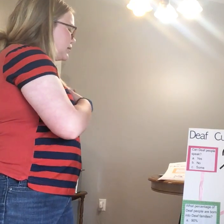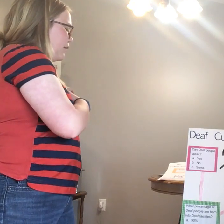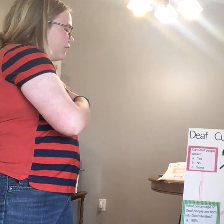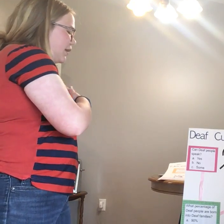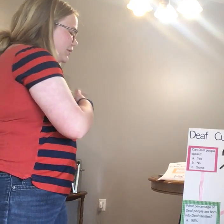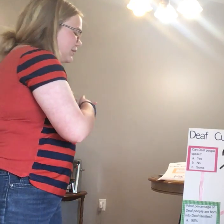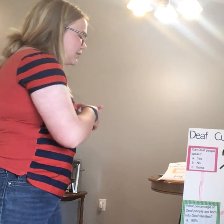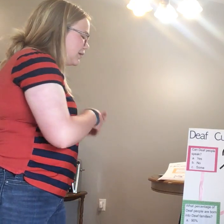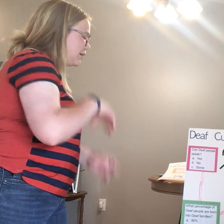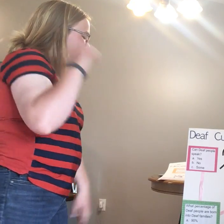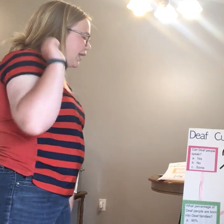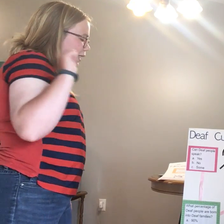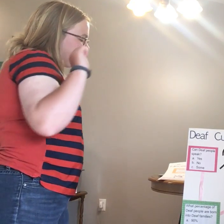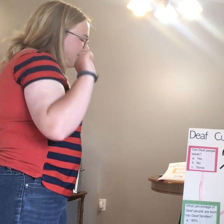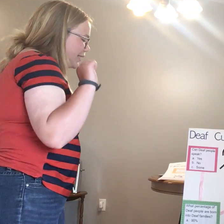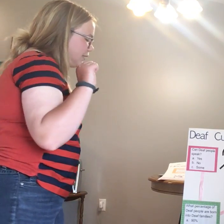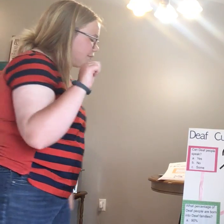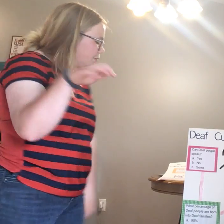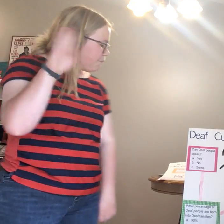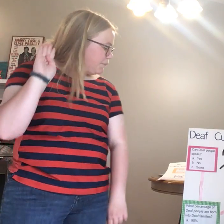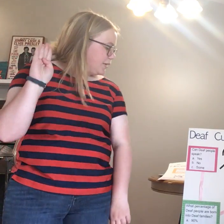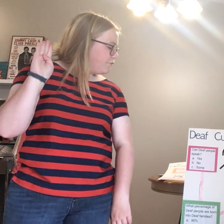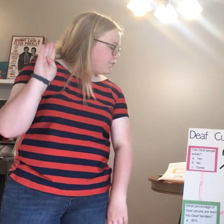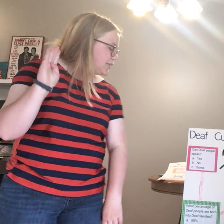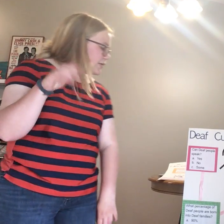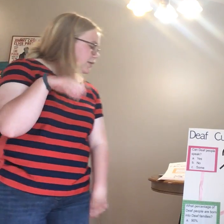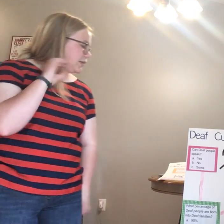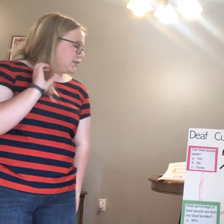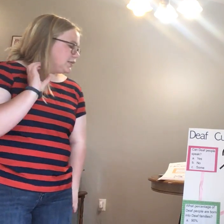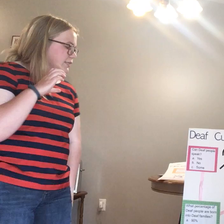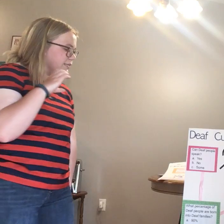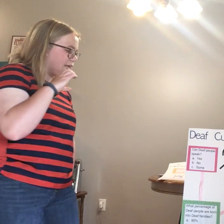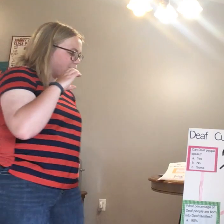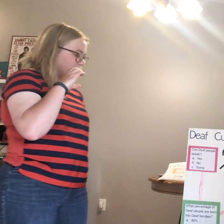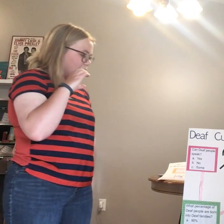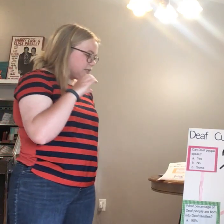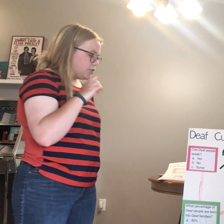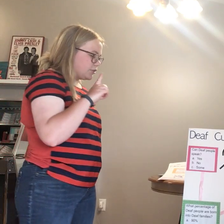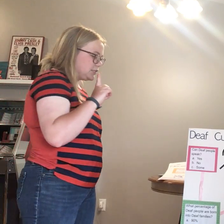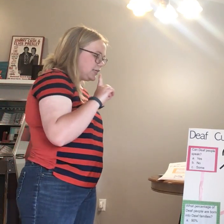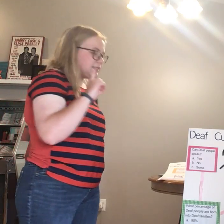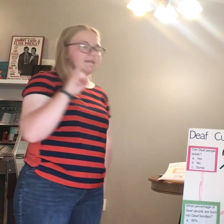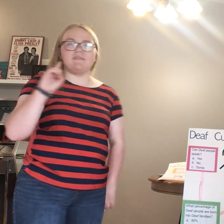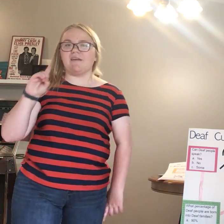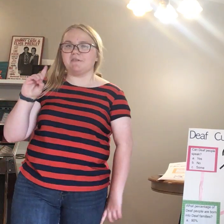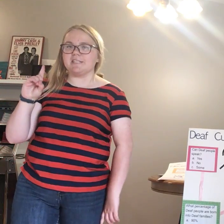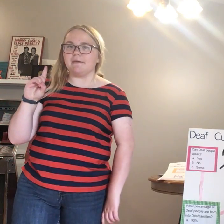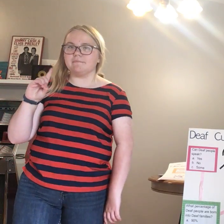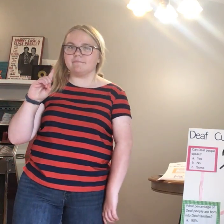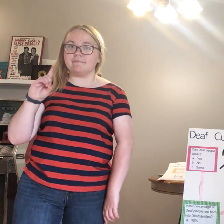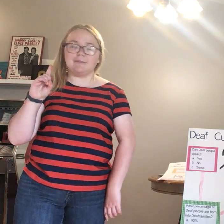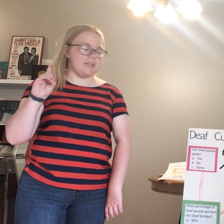deaf families? A, 90, B, 50, C, 10%, or D, 75%? What do you